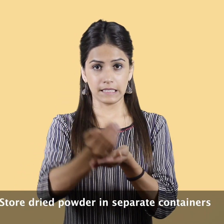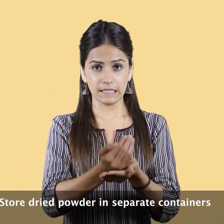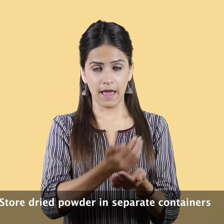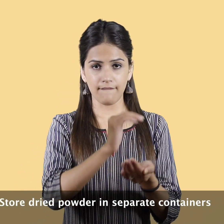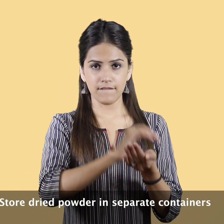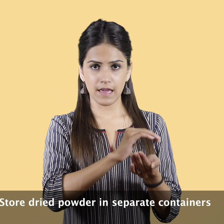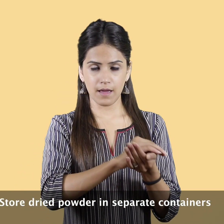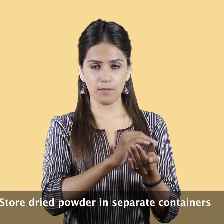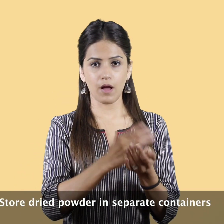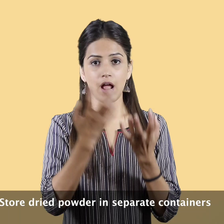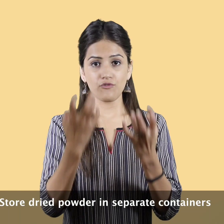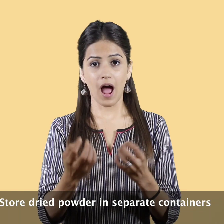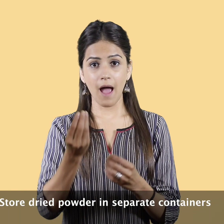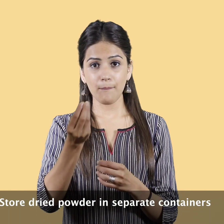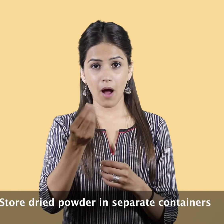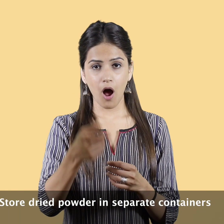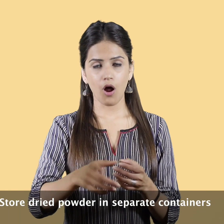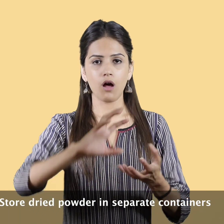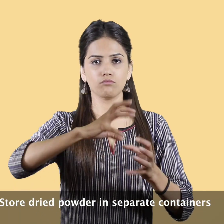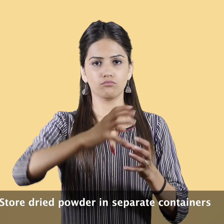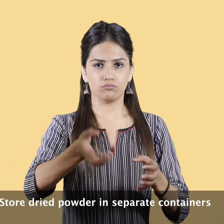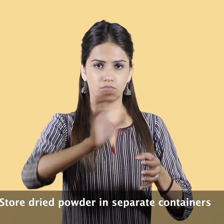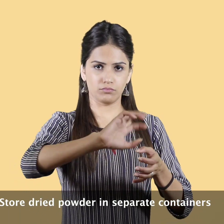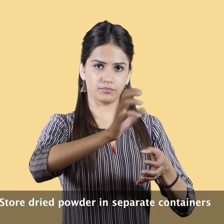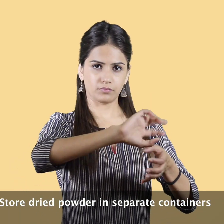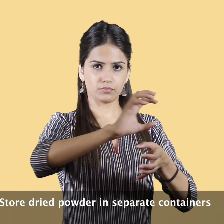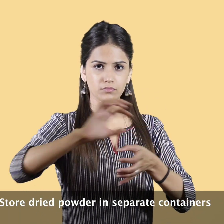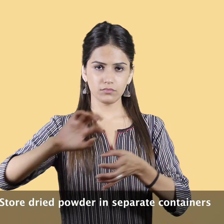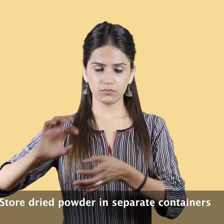Store dried powder in separate containers.